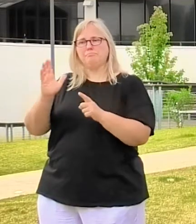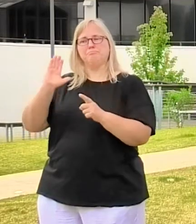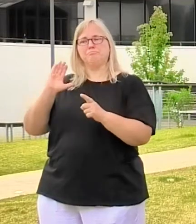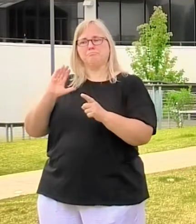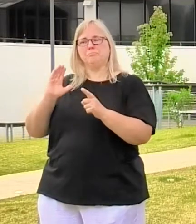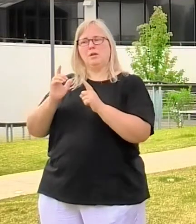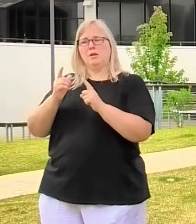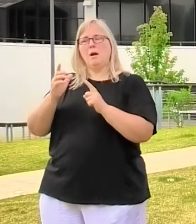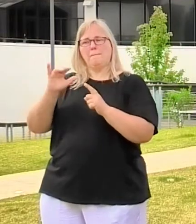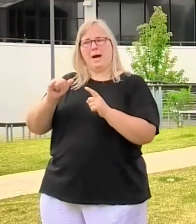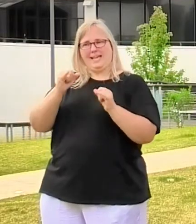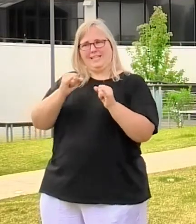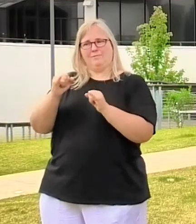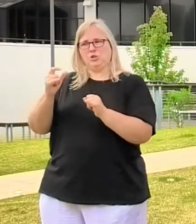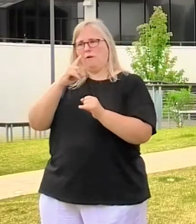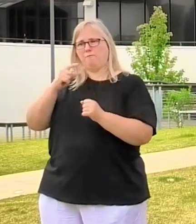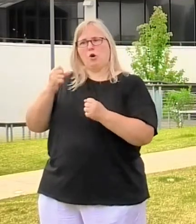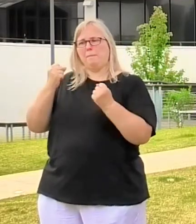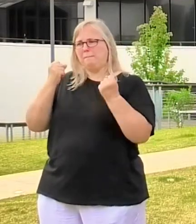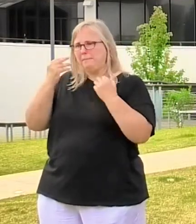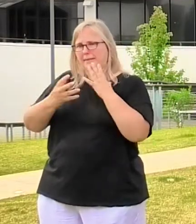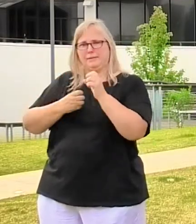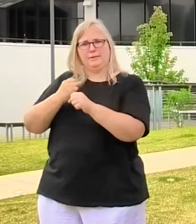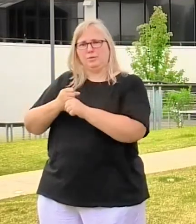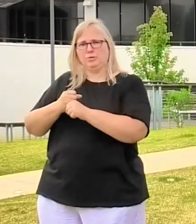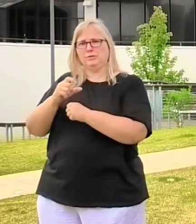for decades.